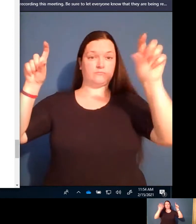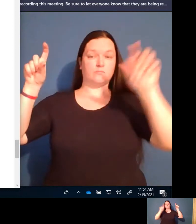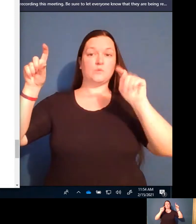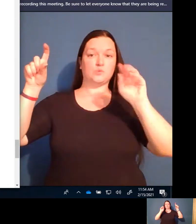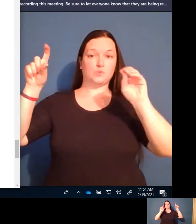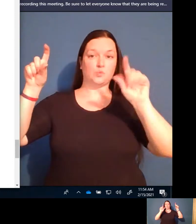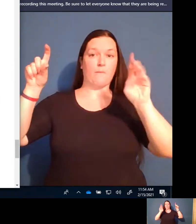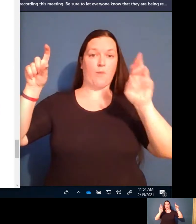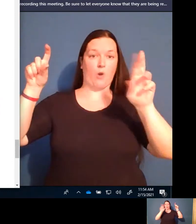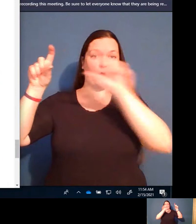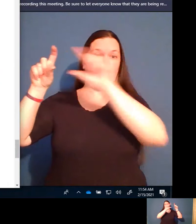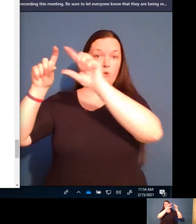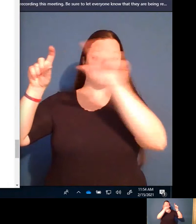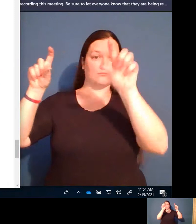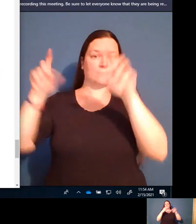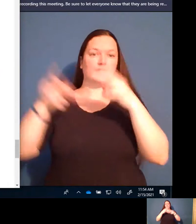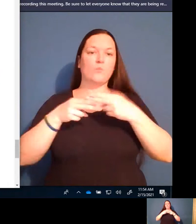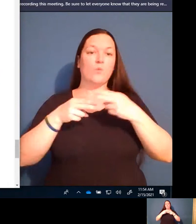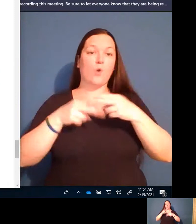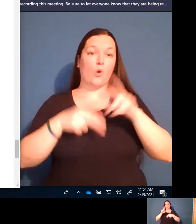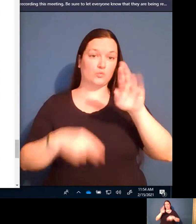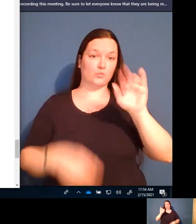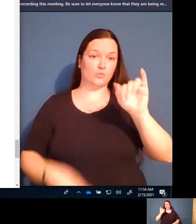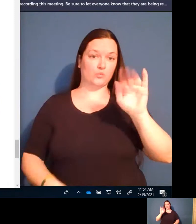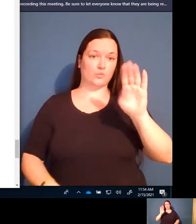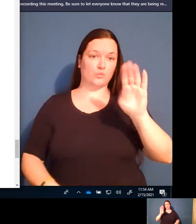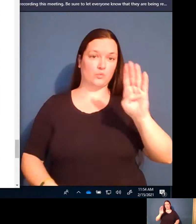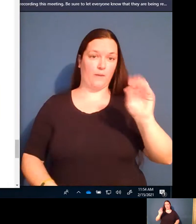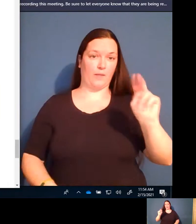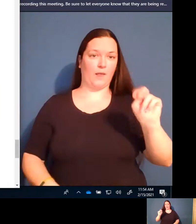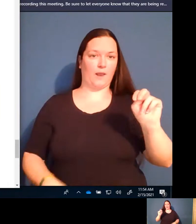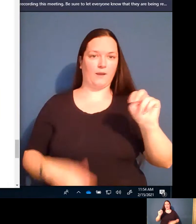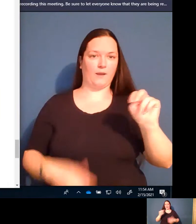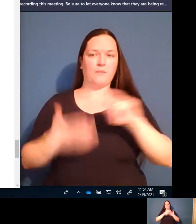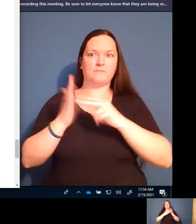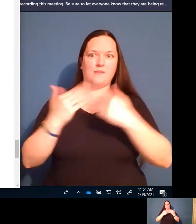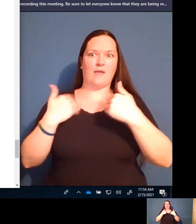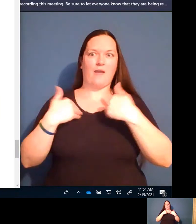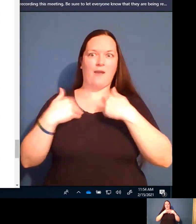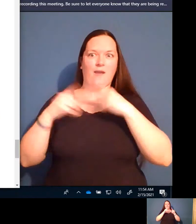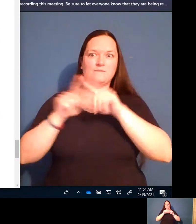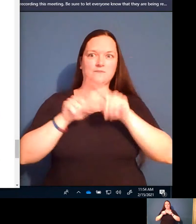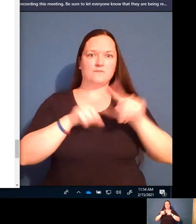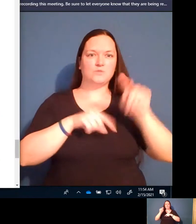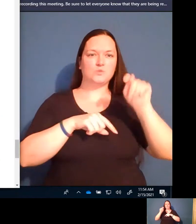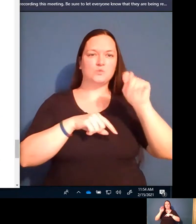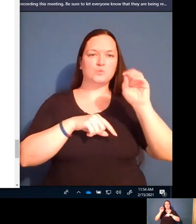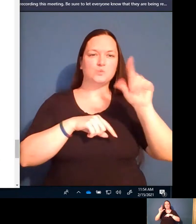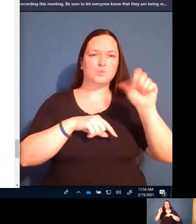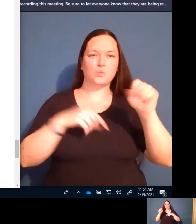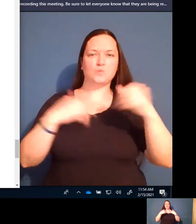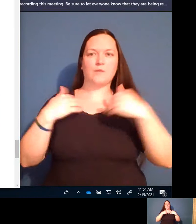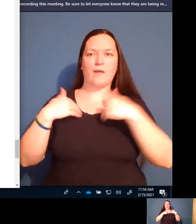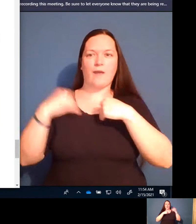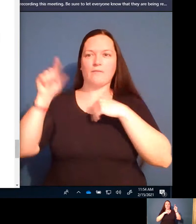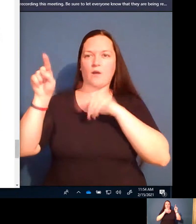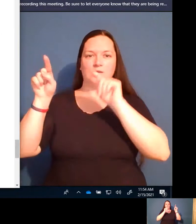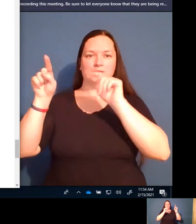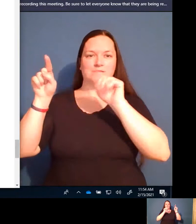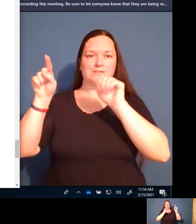ribbon. The ribbon is a collection of most of the tools that you'll need to use in Access, and it's divided into different